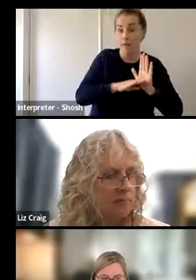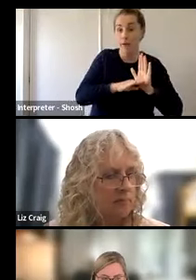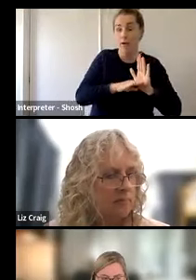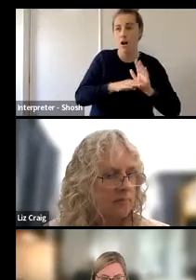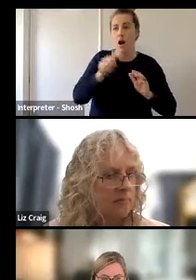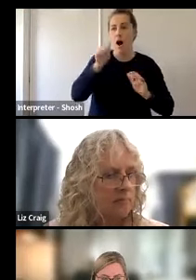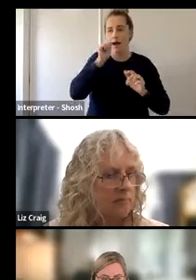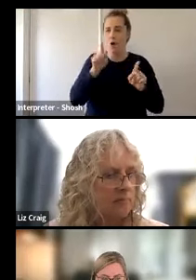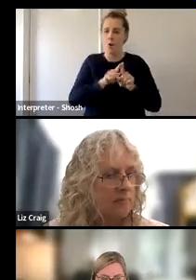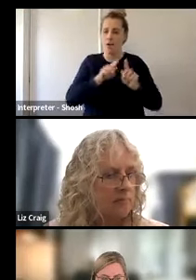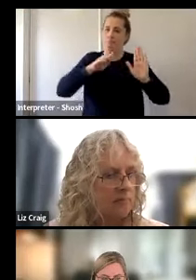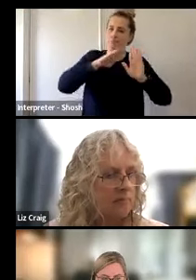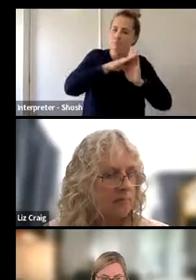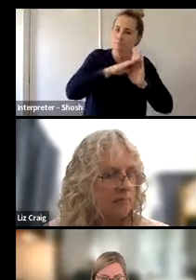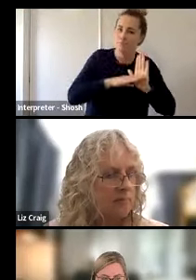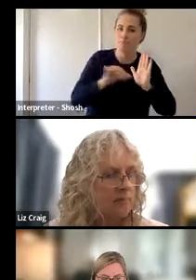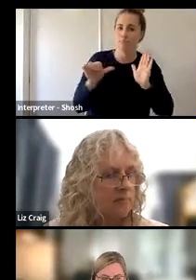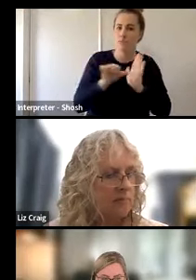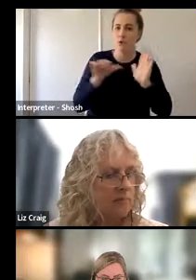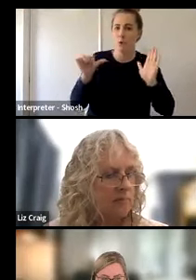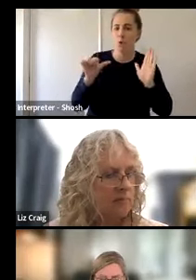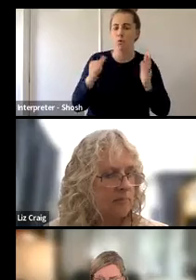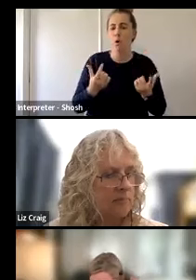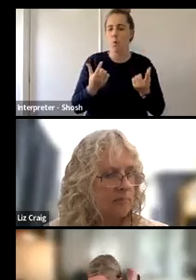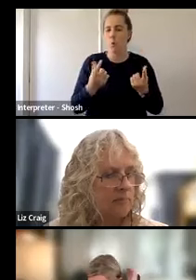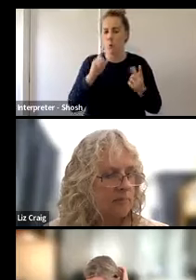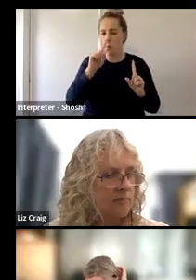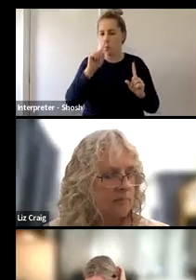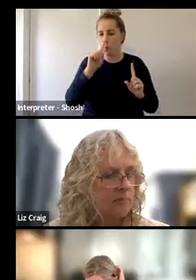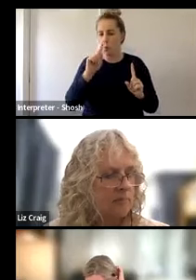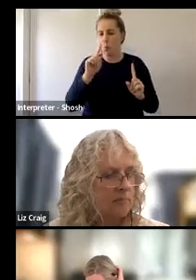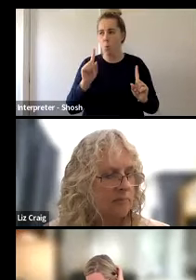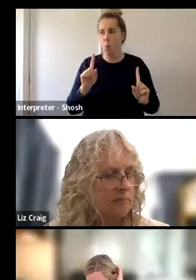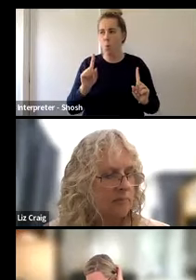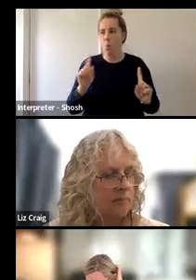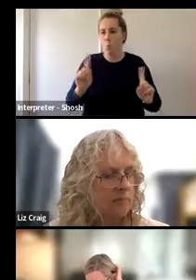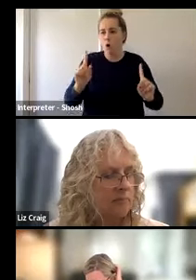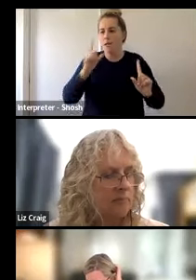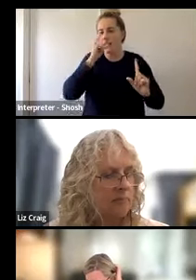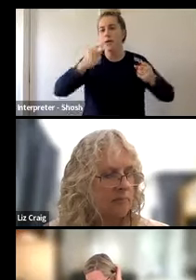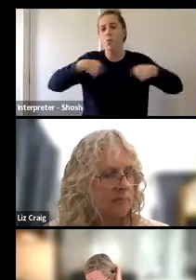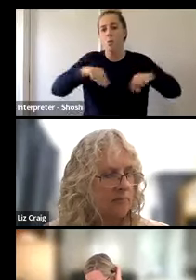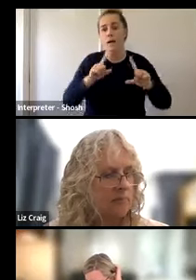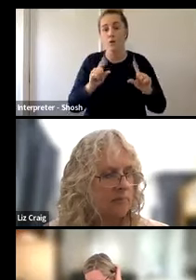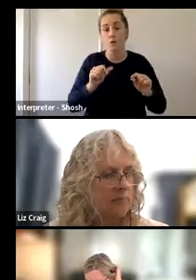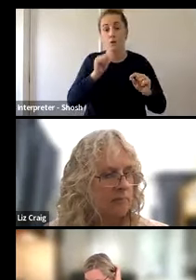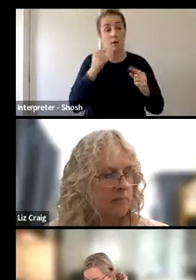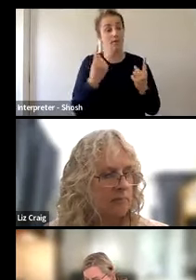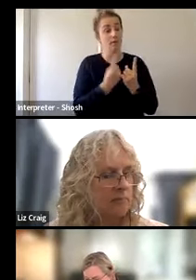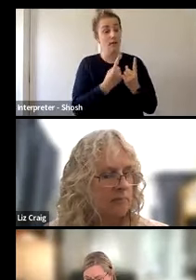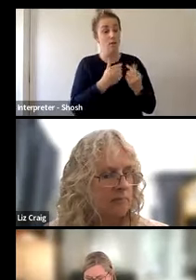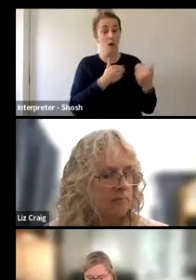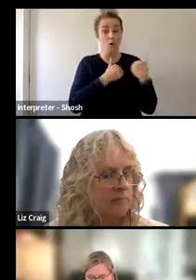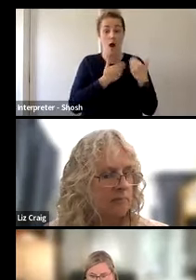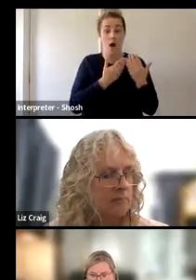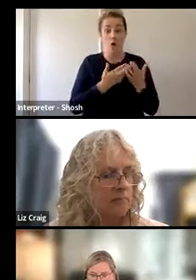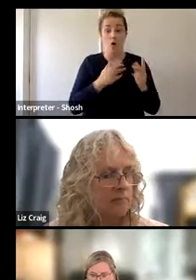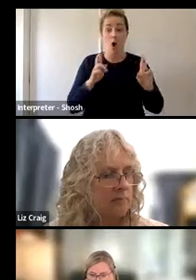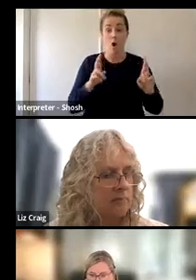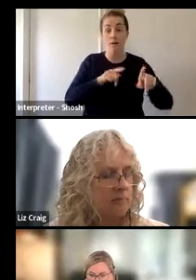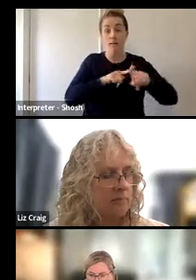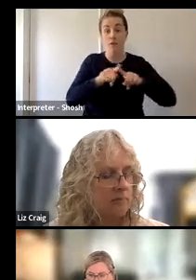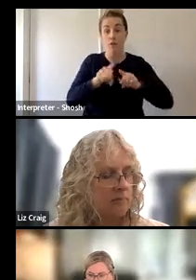stick, as you put it, what else do you think we could do and to make sure that where it isn't working, so we are relying on hopefully the